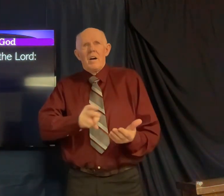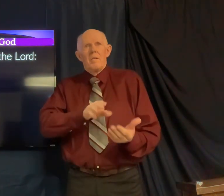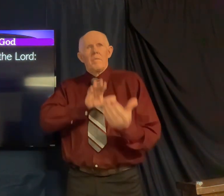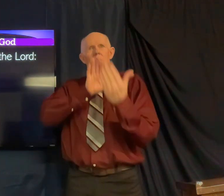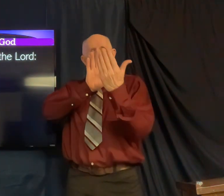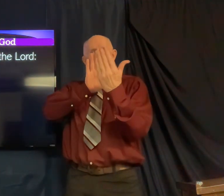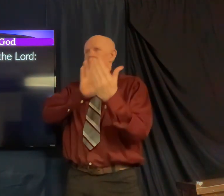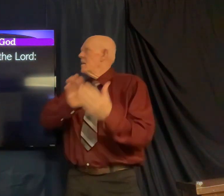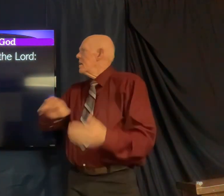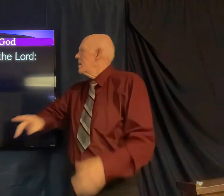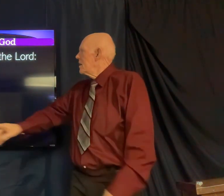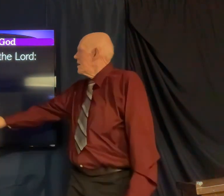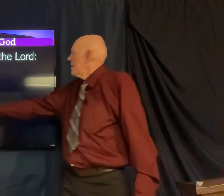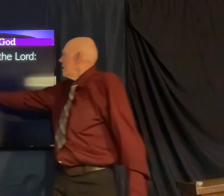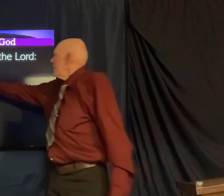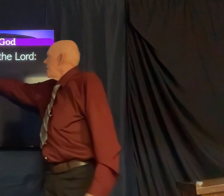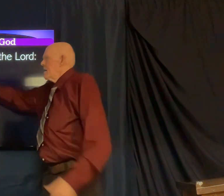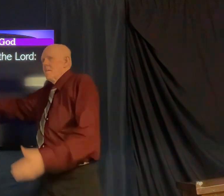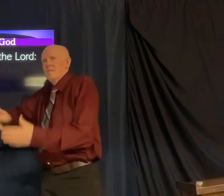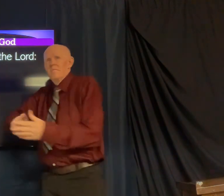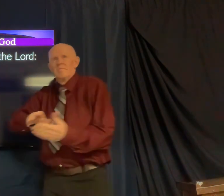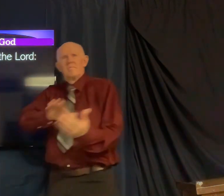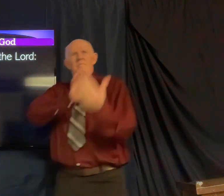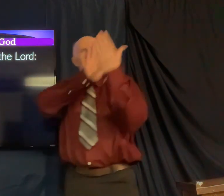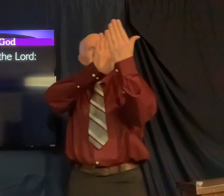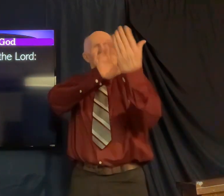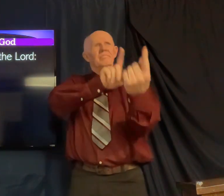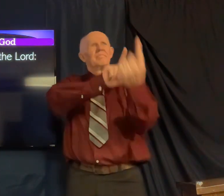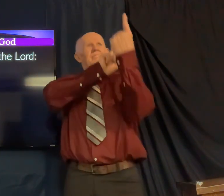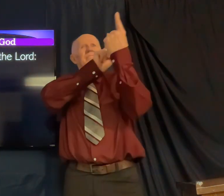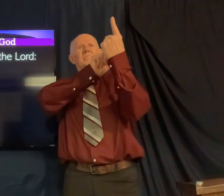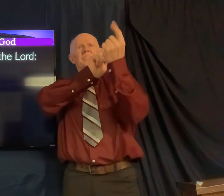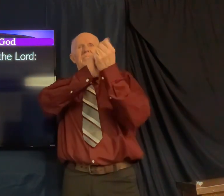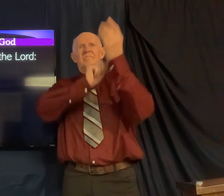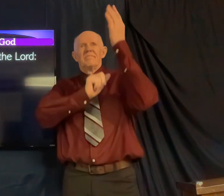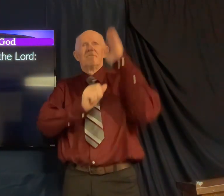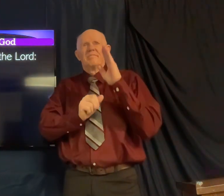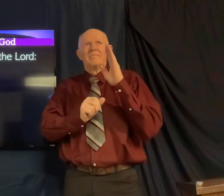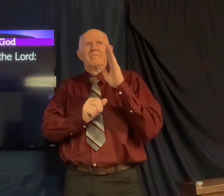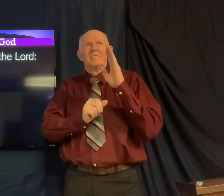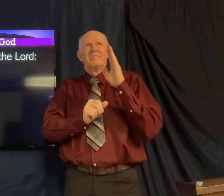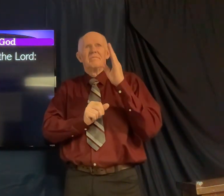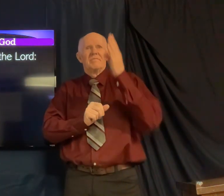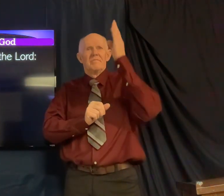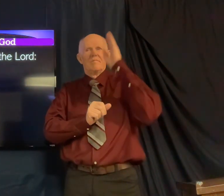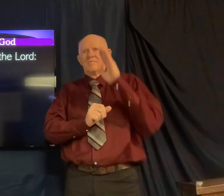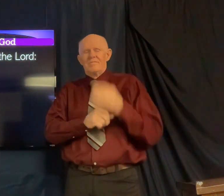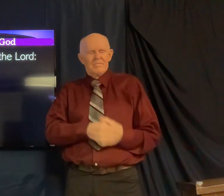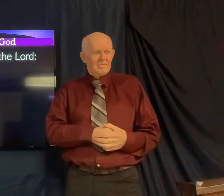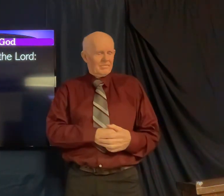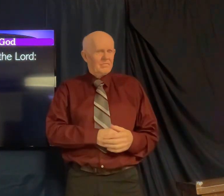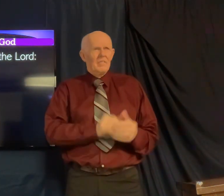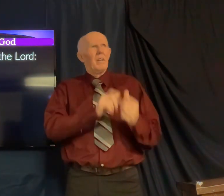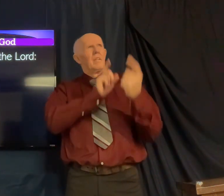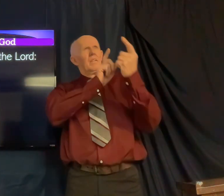He does the unfailing presence of the Lord. Presence. Face to face with God.